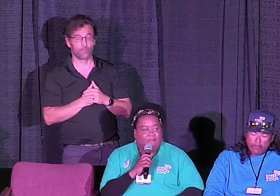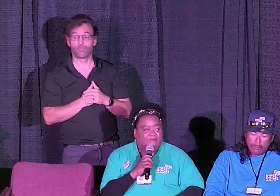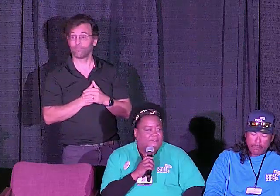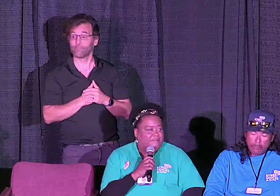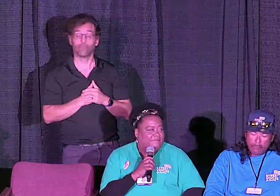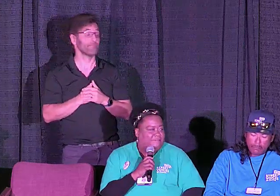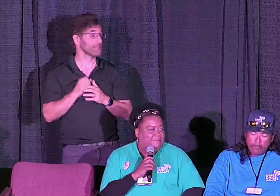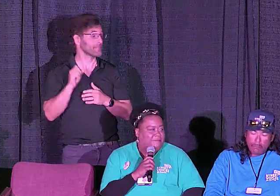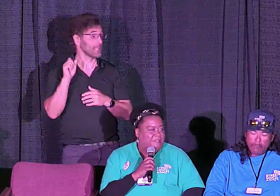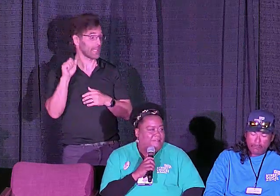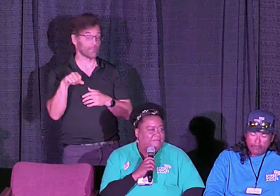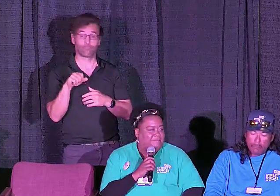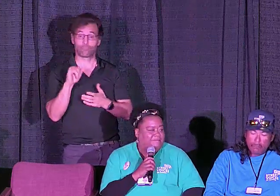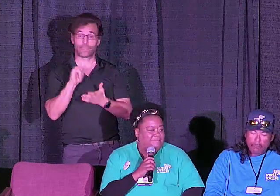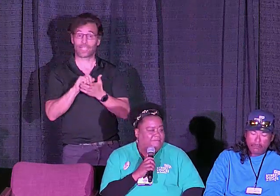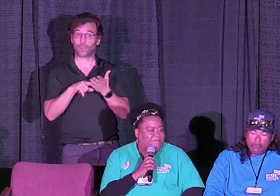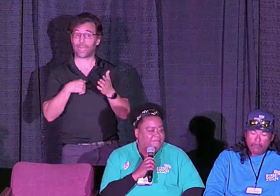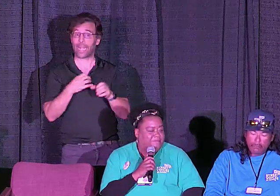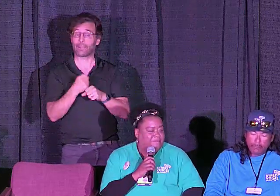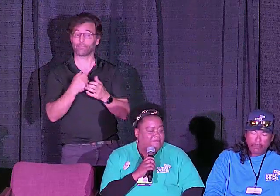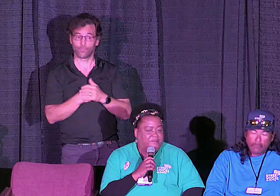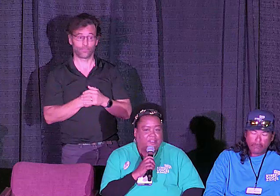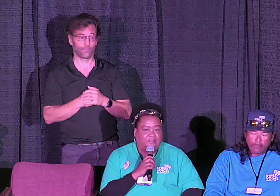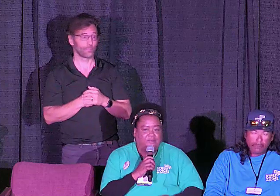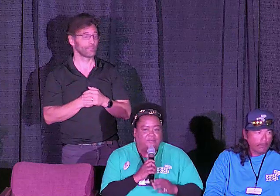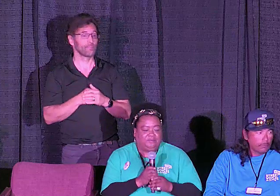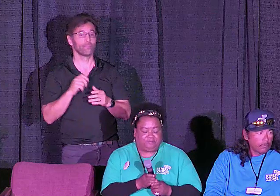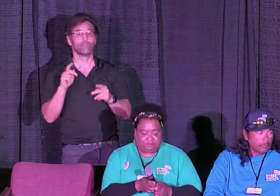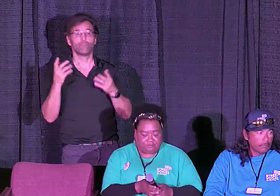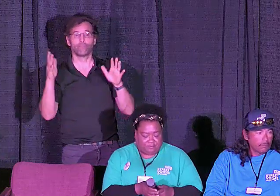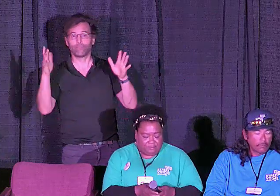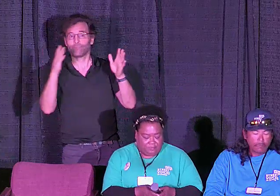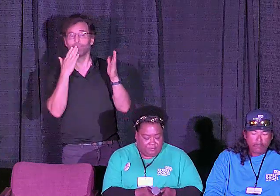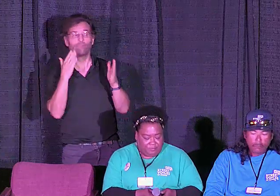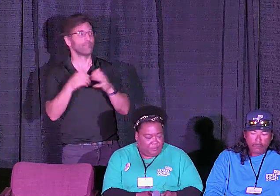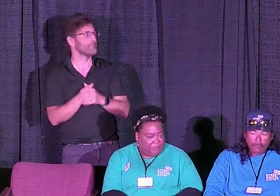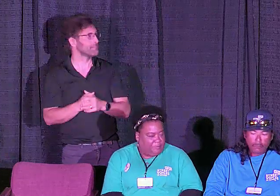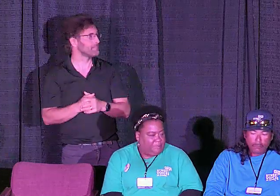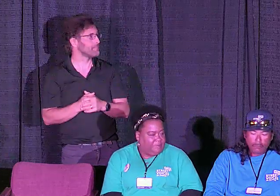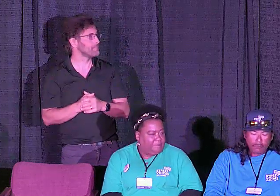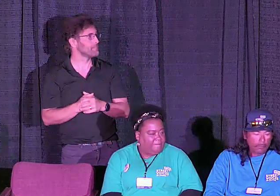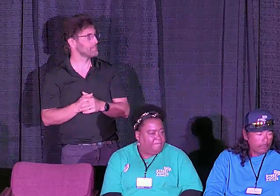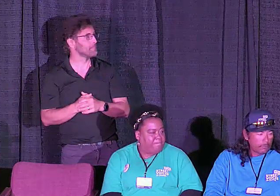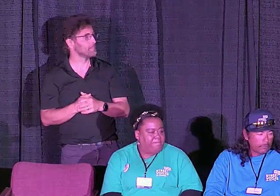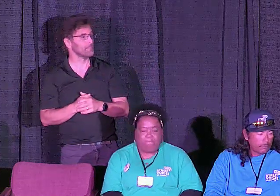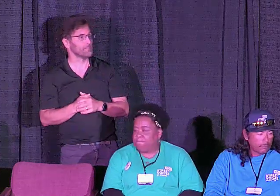Yeah, that's what I got. Thank you.